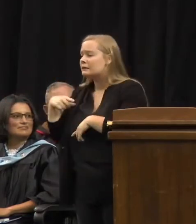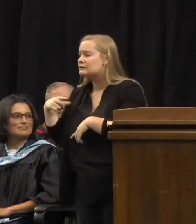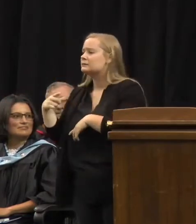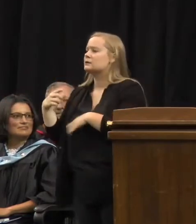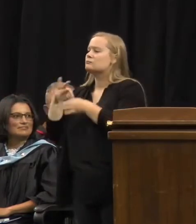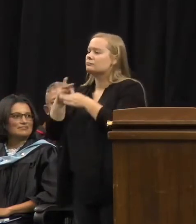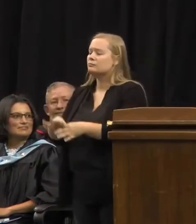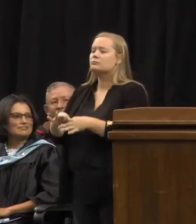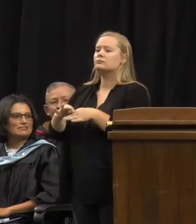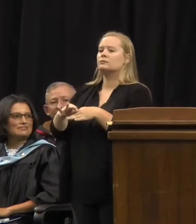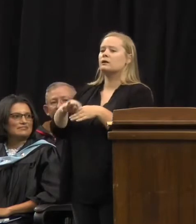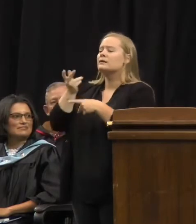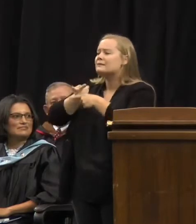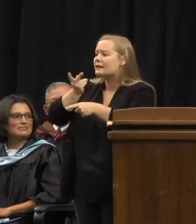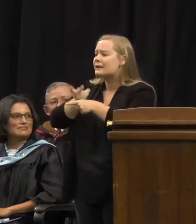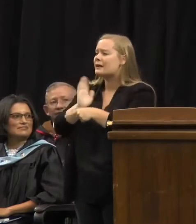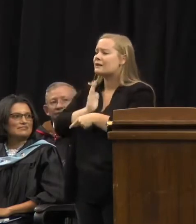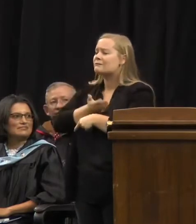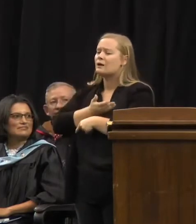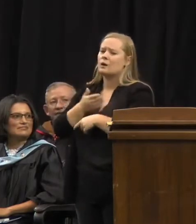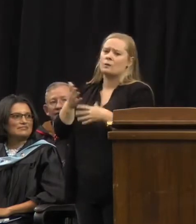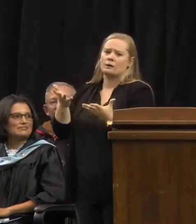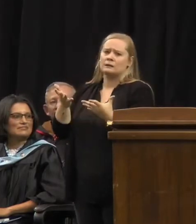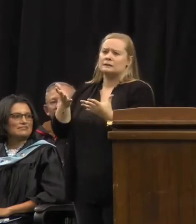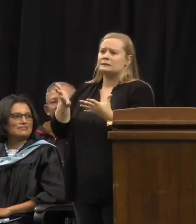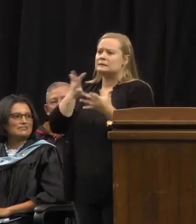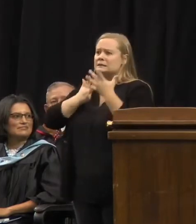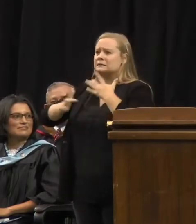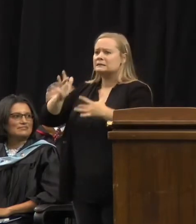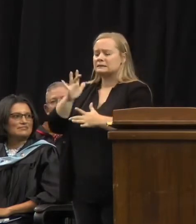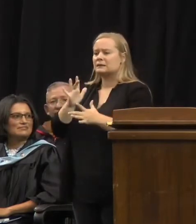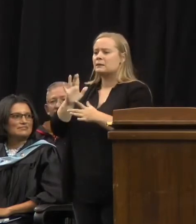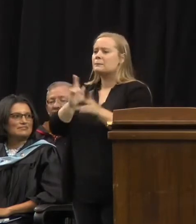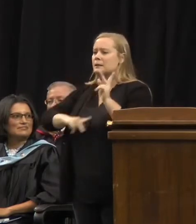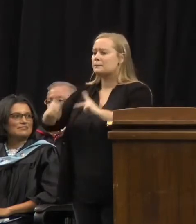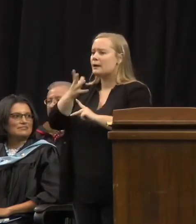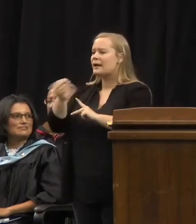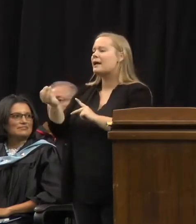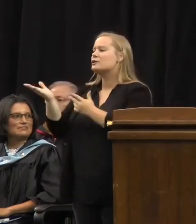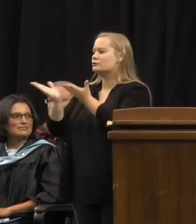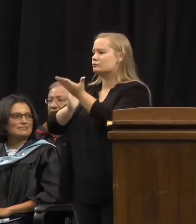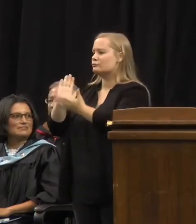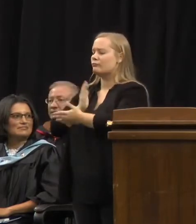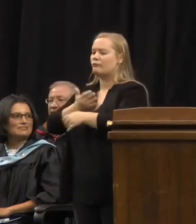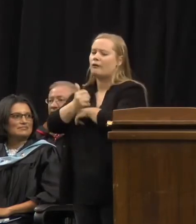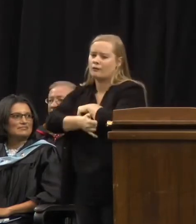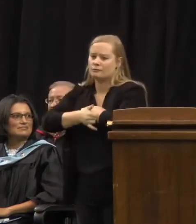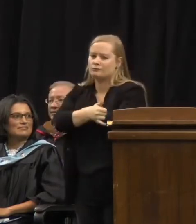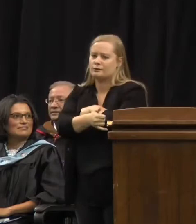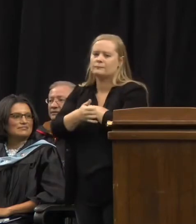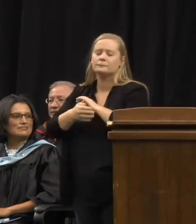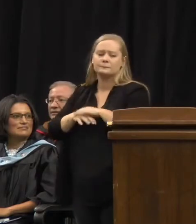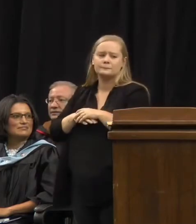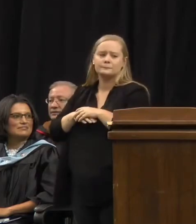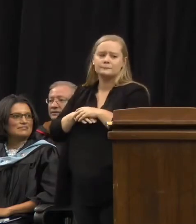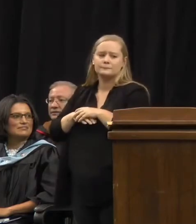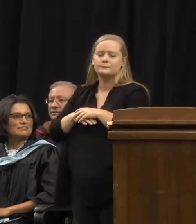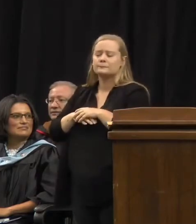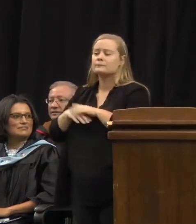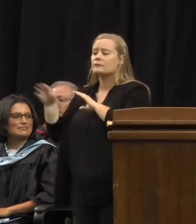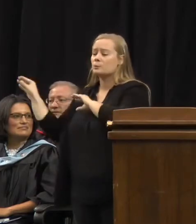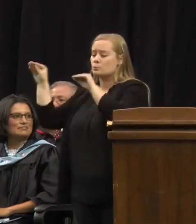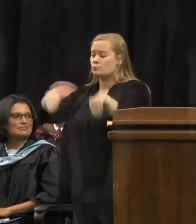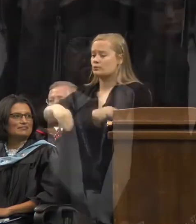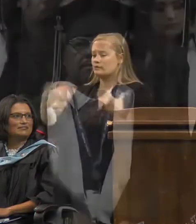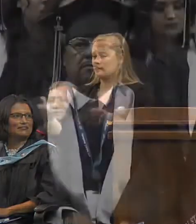relationships, taking care of our most vulnerable, and helping those who serve our country. When Debbie Moore moved to